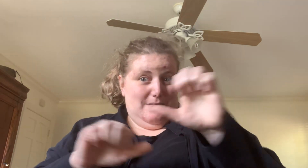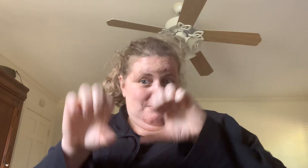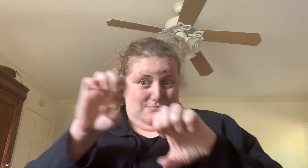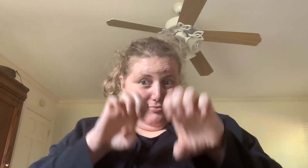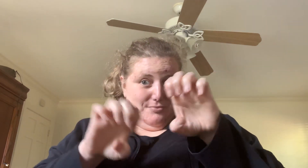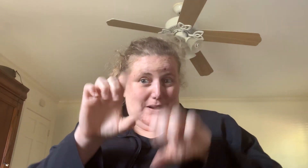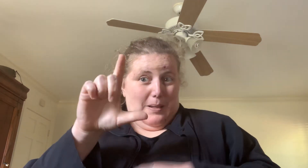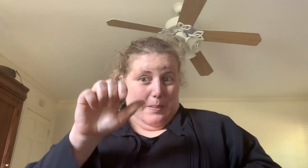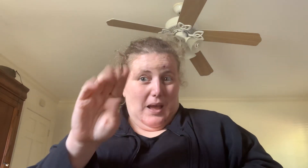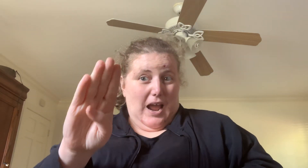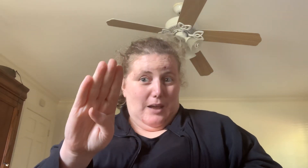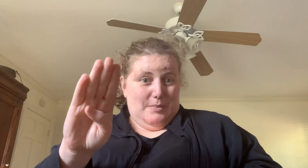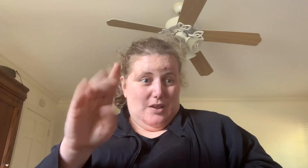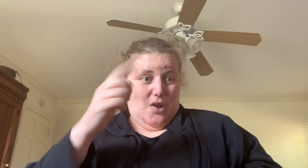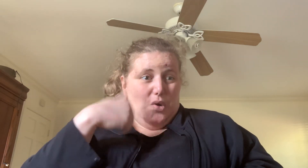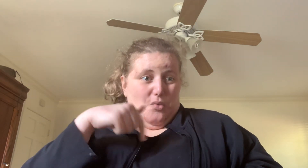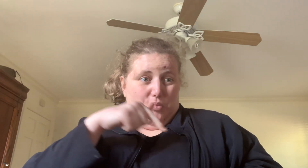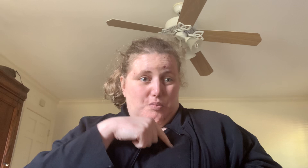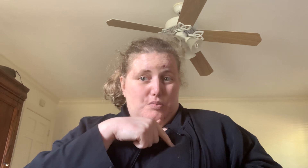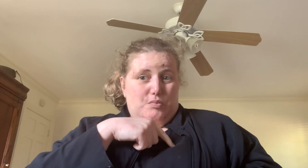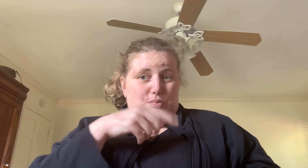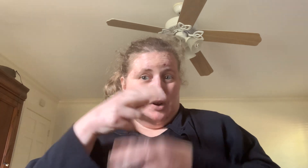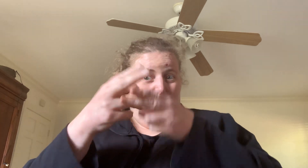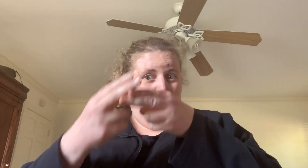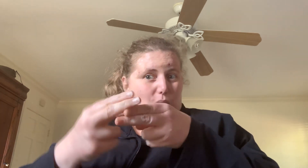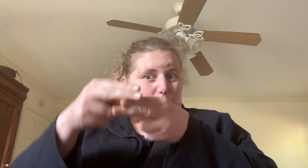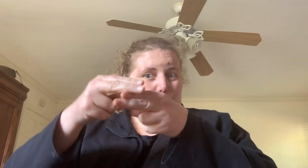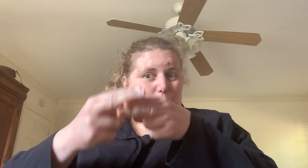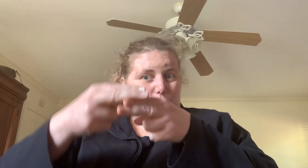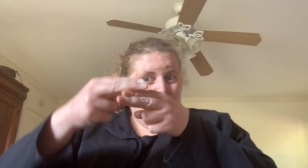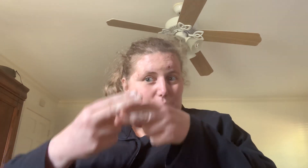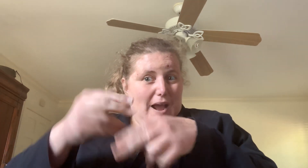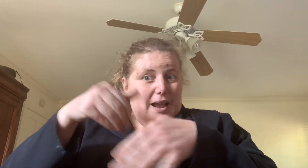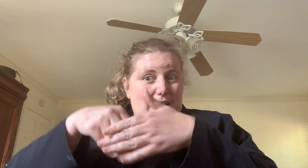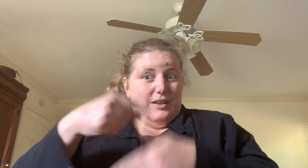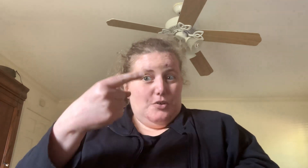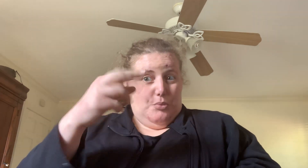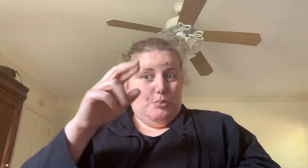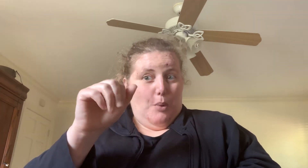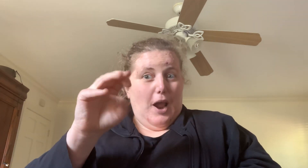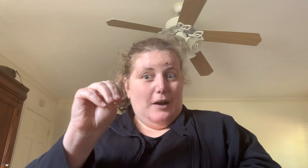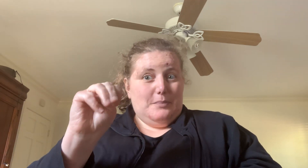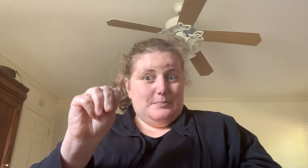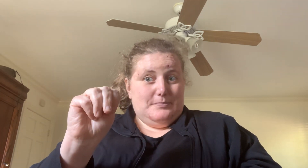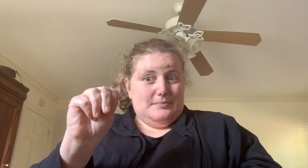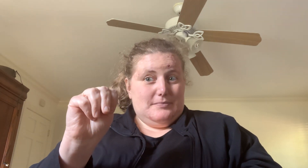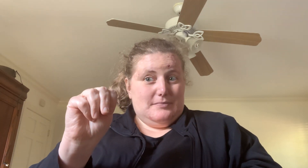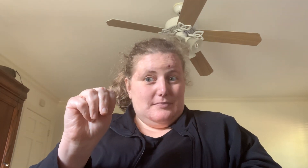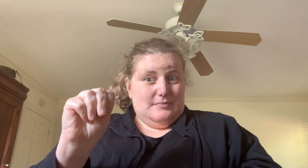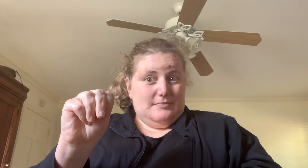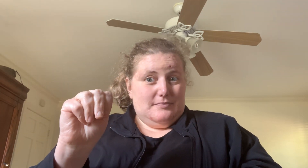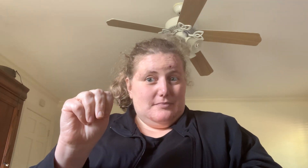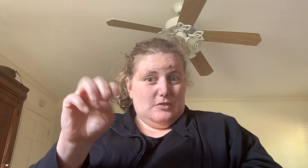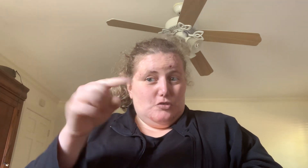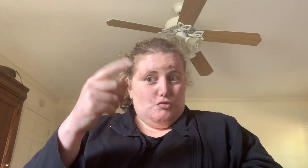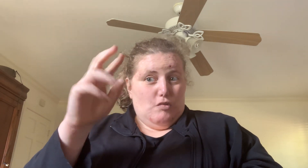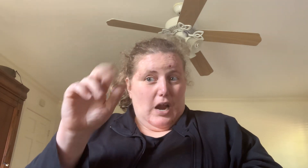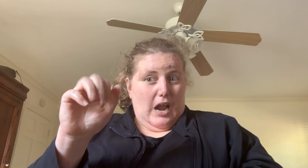in grams. We would want to know the mass of this. So in order to know the mass of it, we have to convert